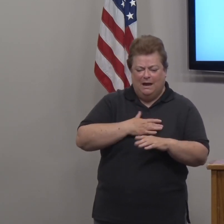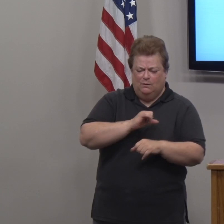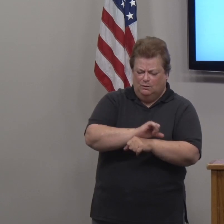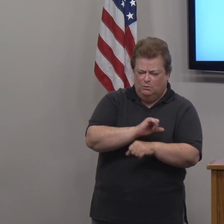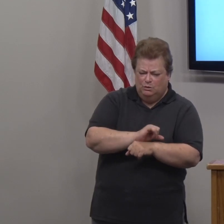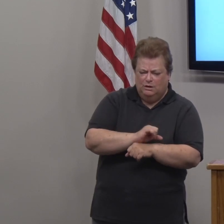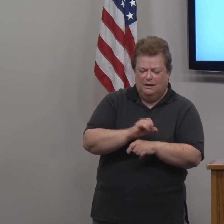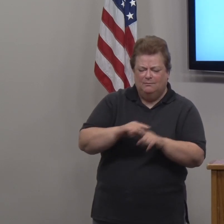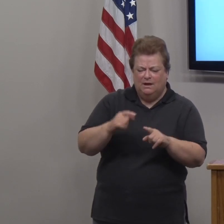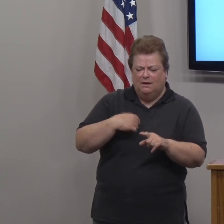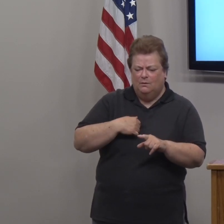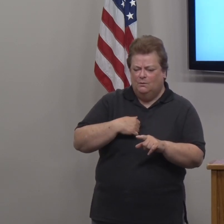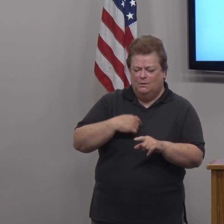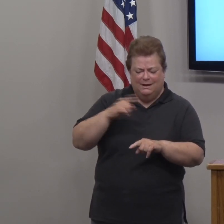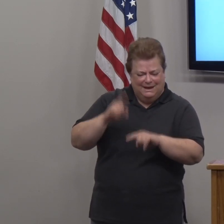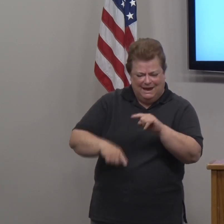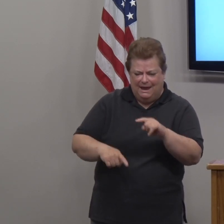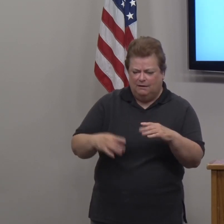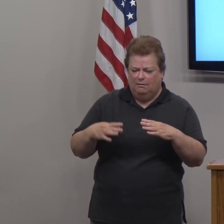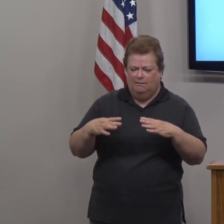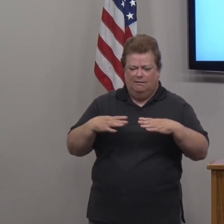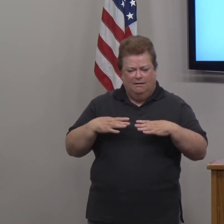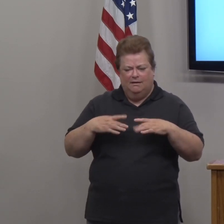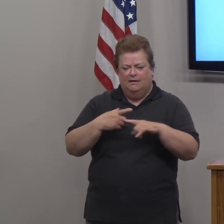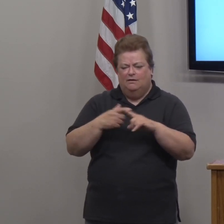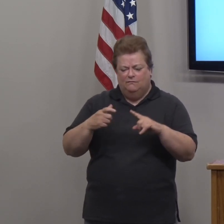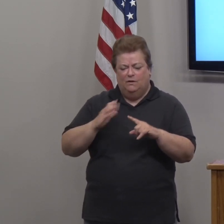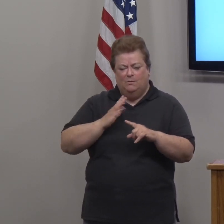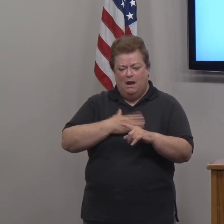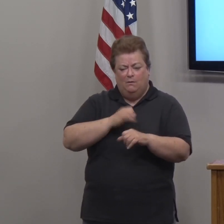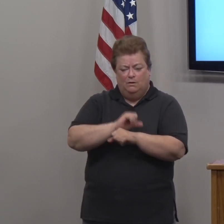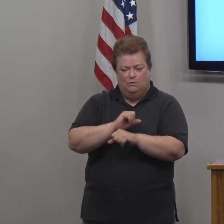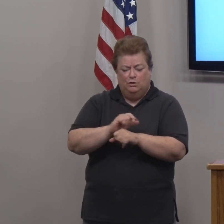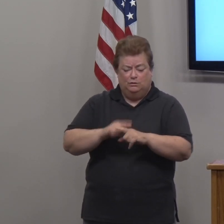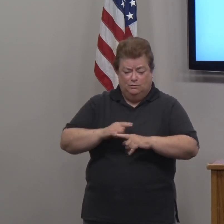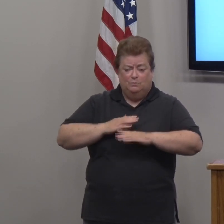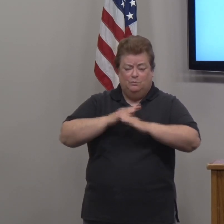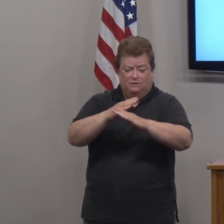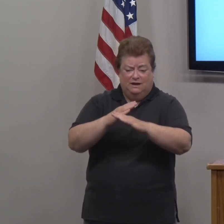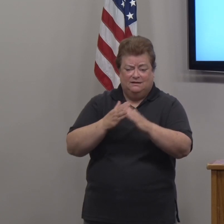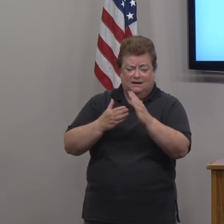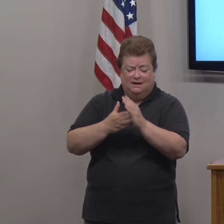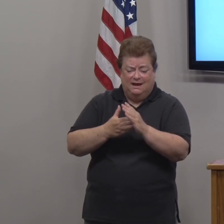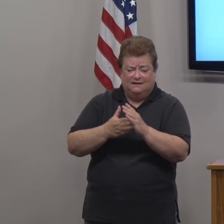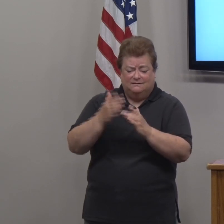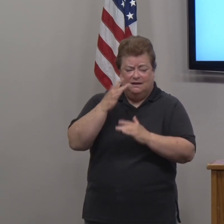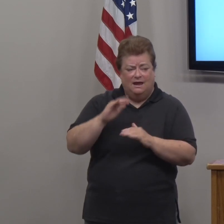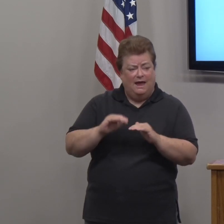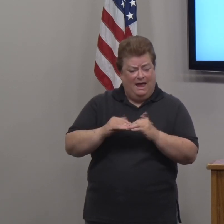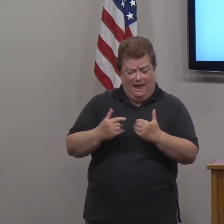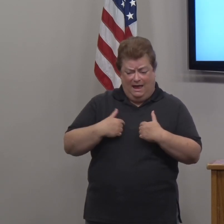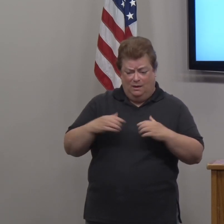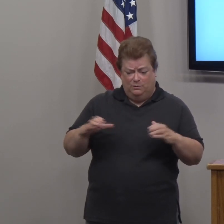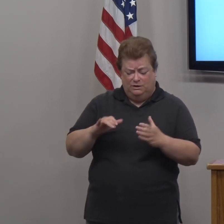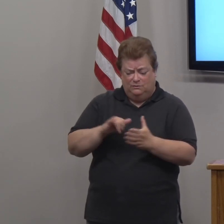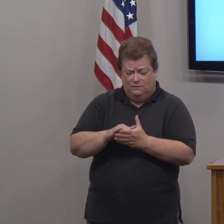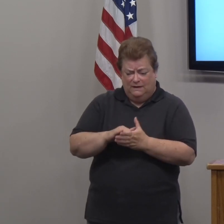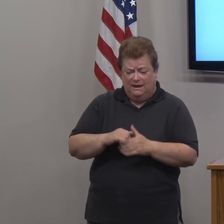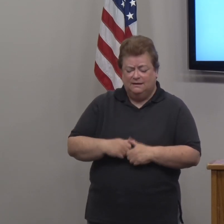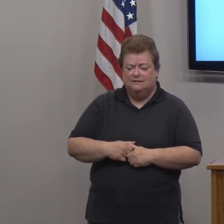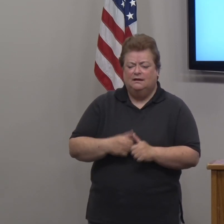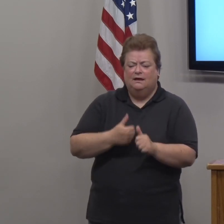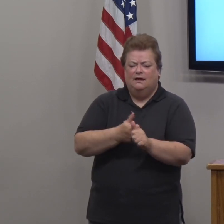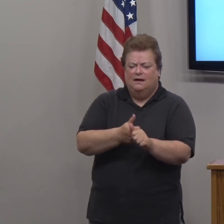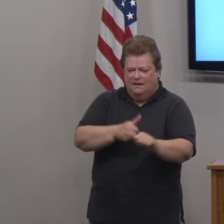we must not take a break from the work to defeat this virus. Here's how we can all do our part. Avoid